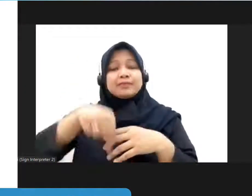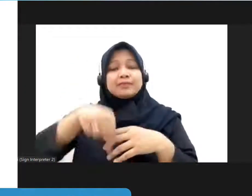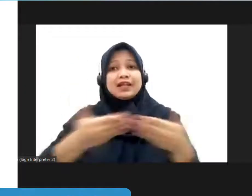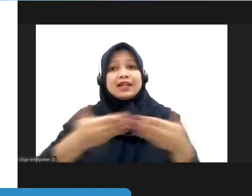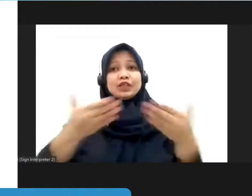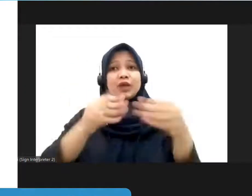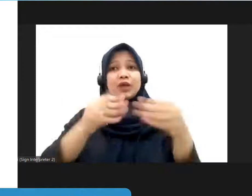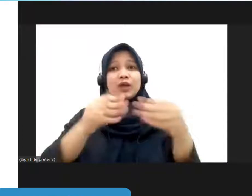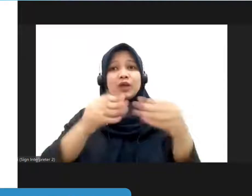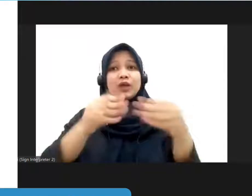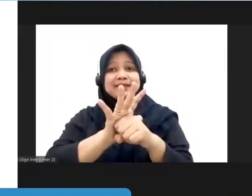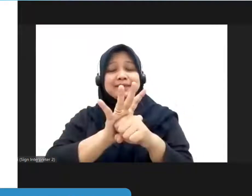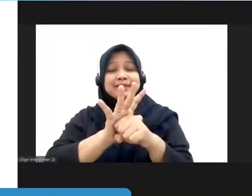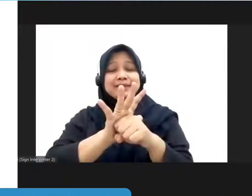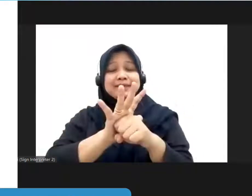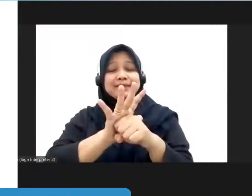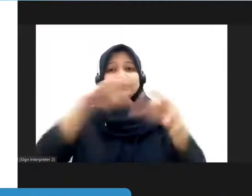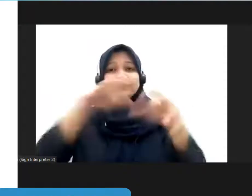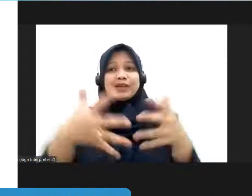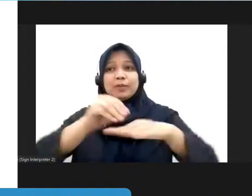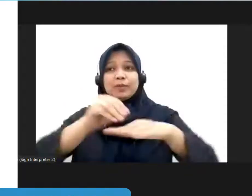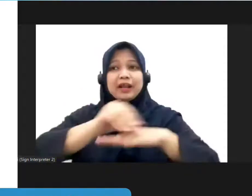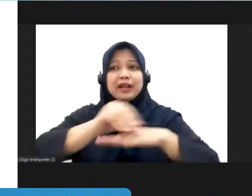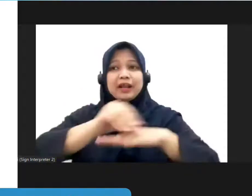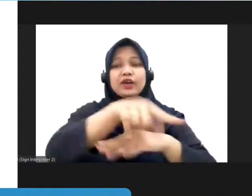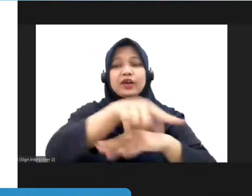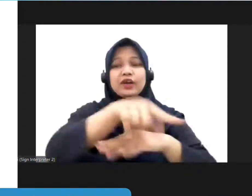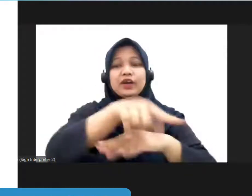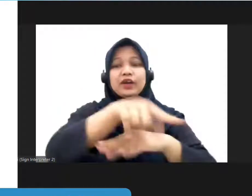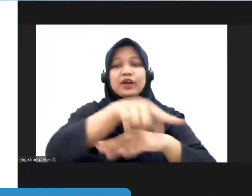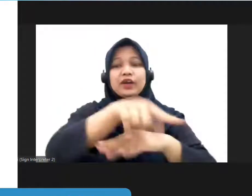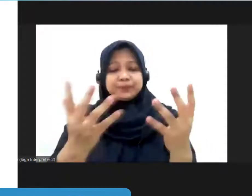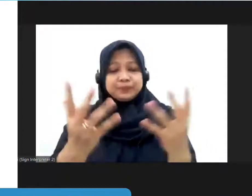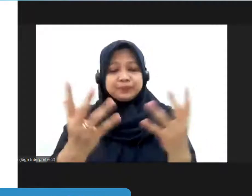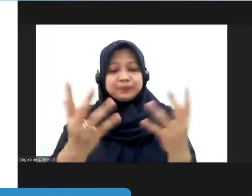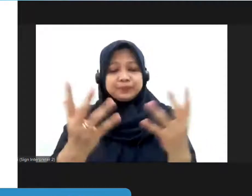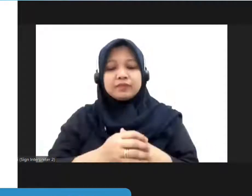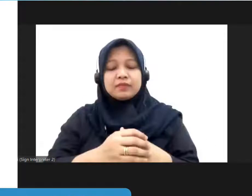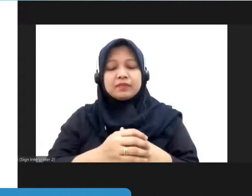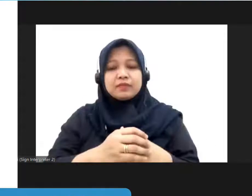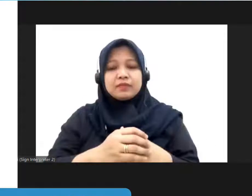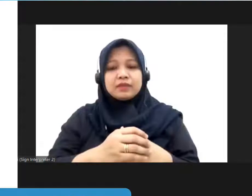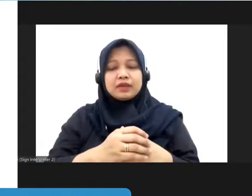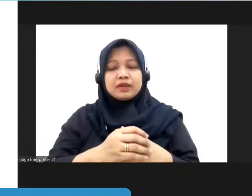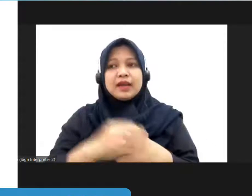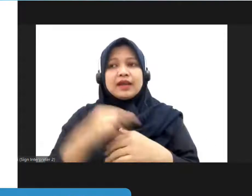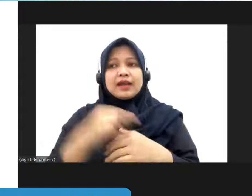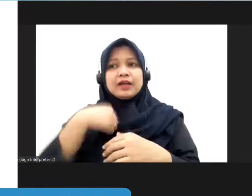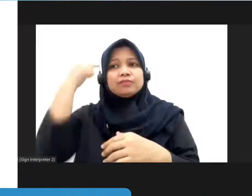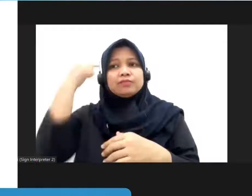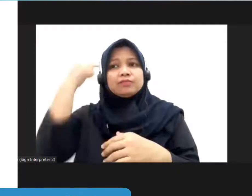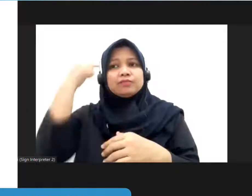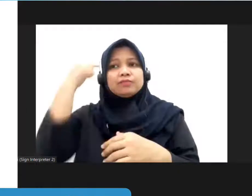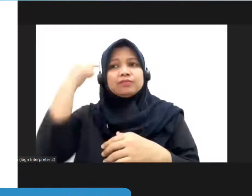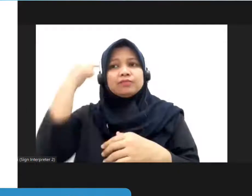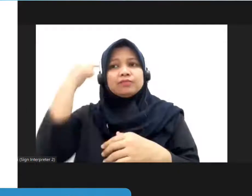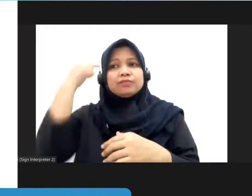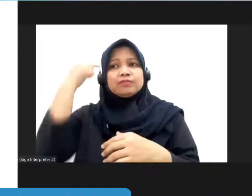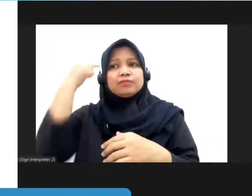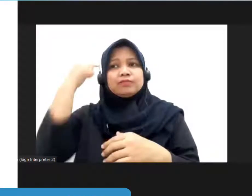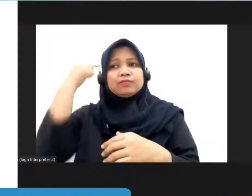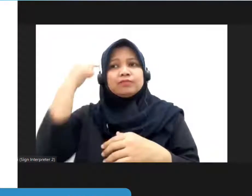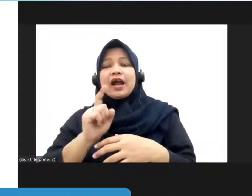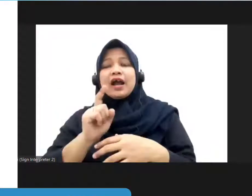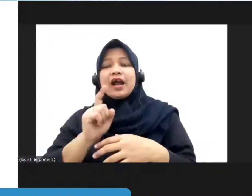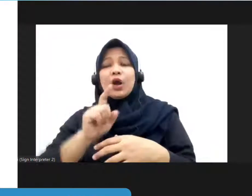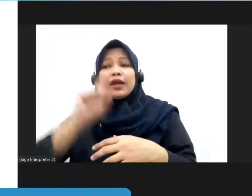much more in comparison to rural areas. So I think that like the first thing is